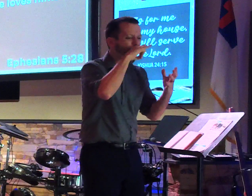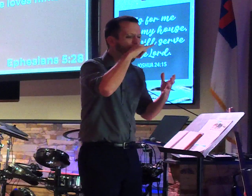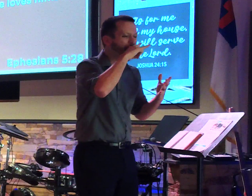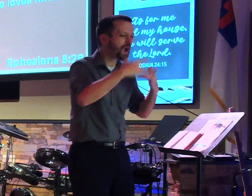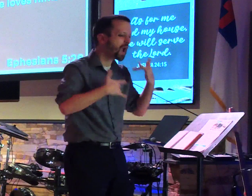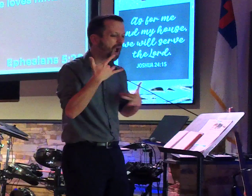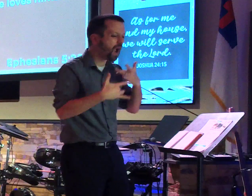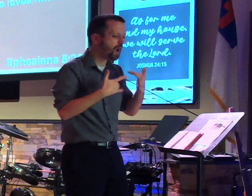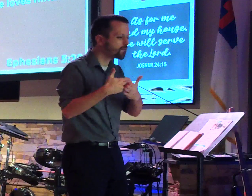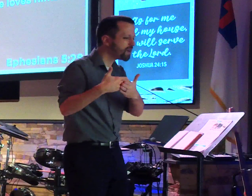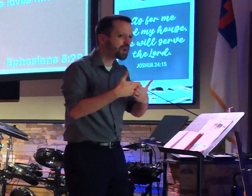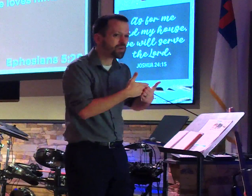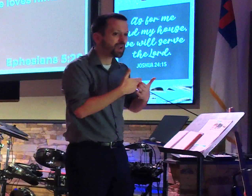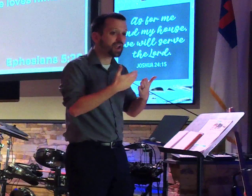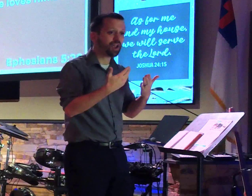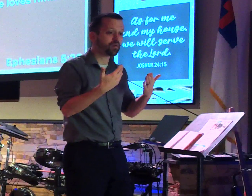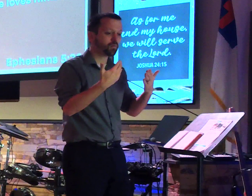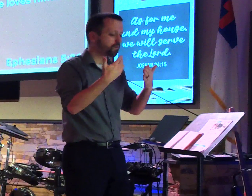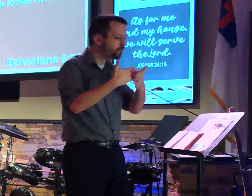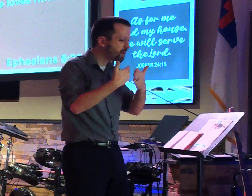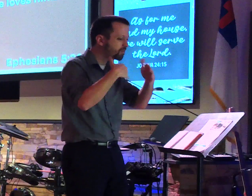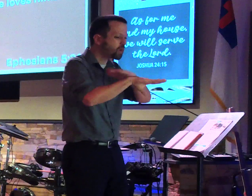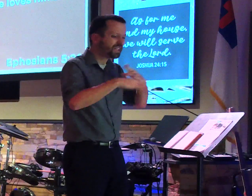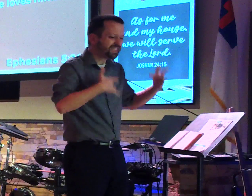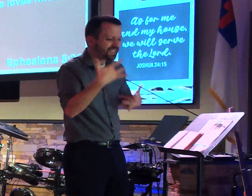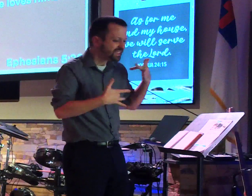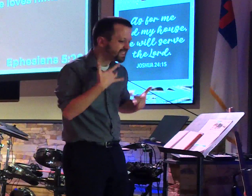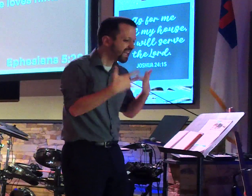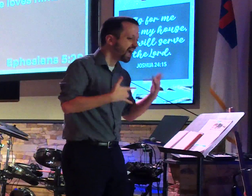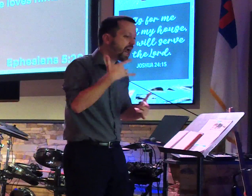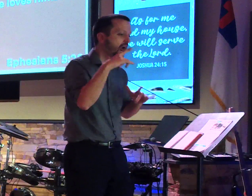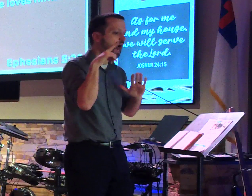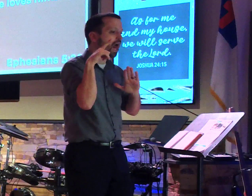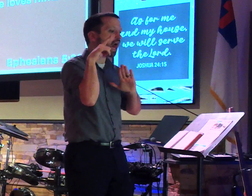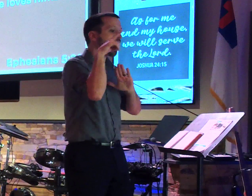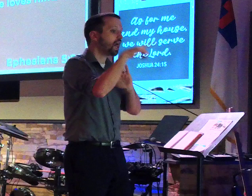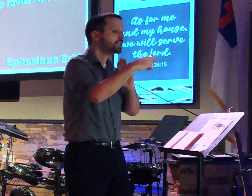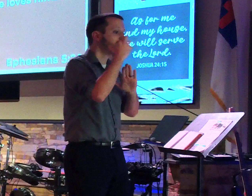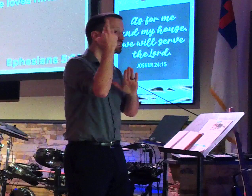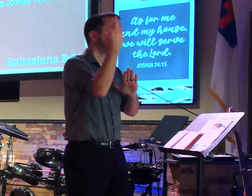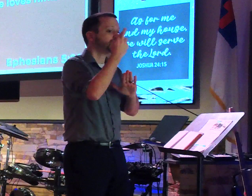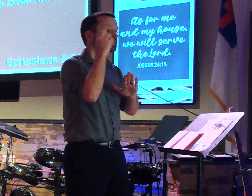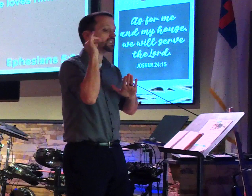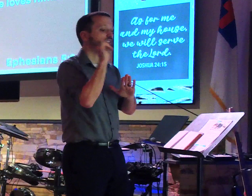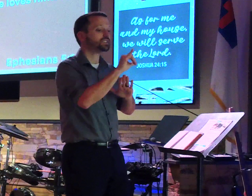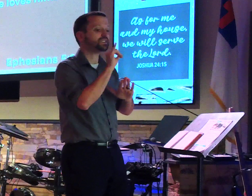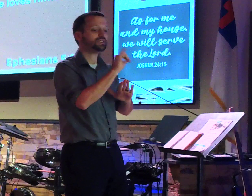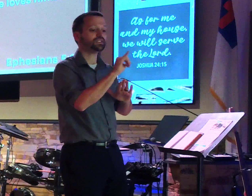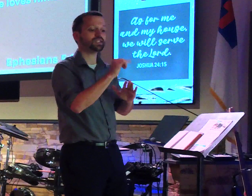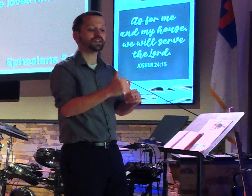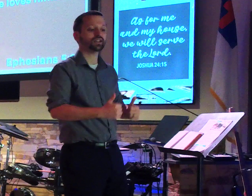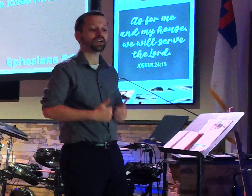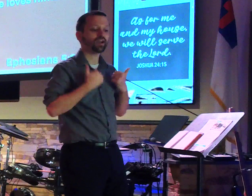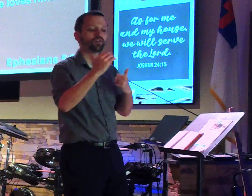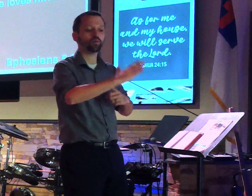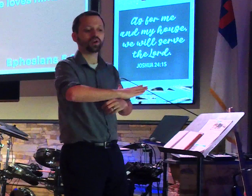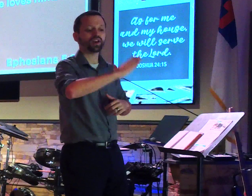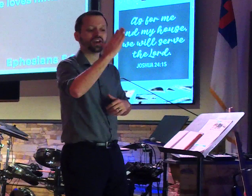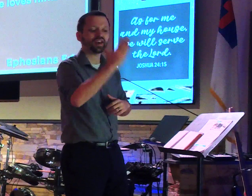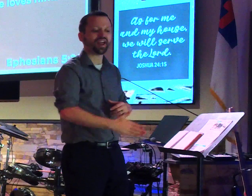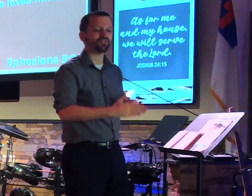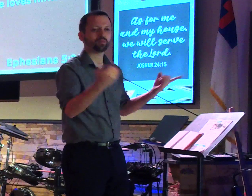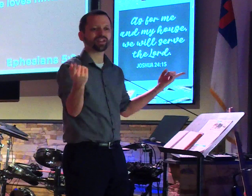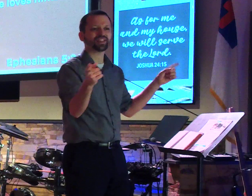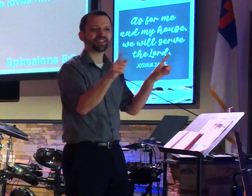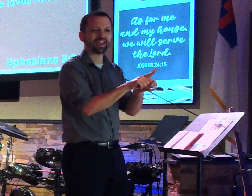child. And of course you're thrilled when you have that child, but it doesn't take long to realize life will never be the same again as we